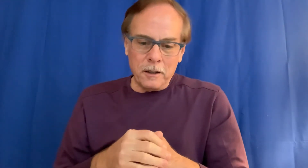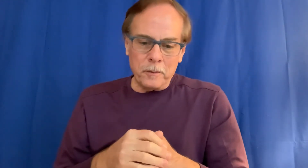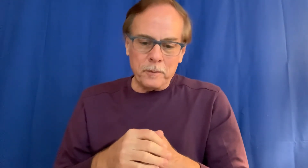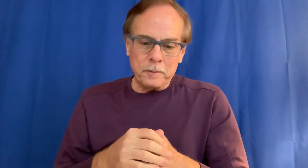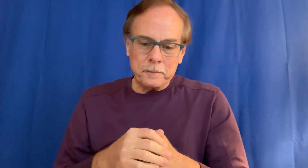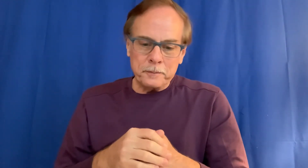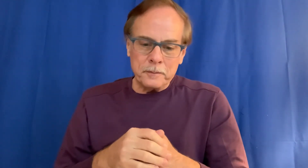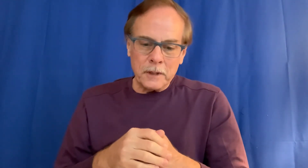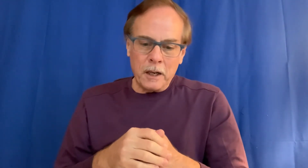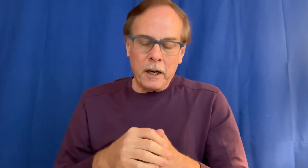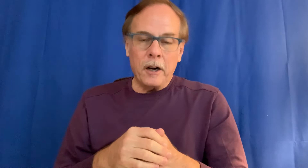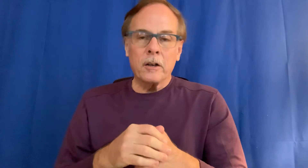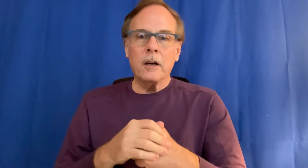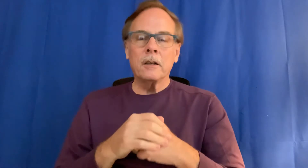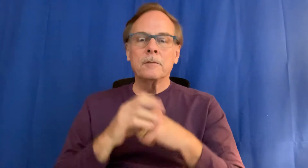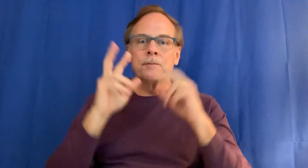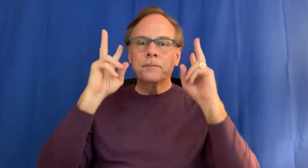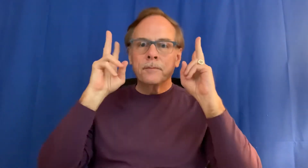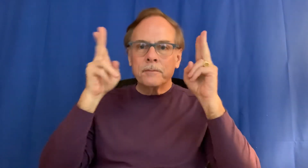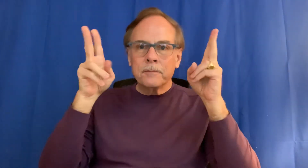leg. Haircut.